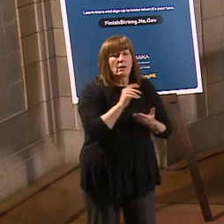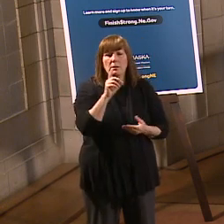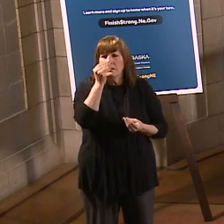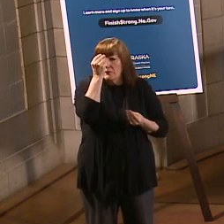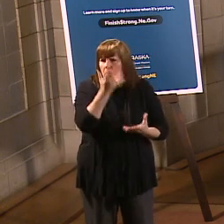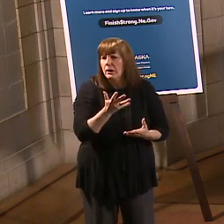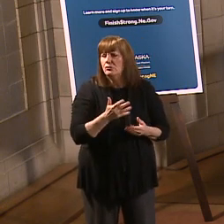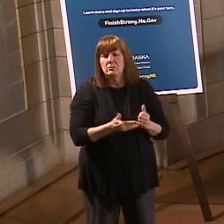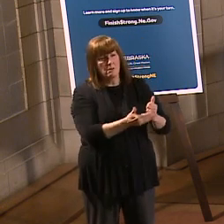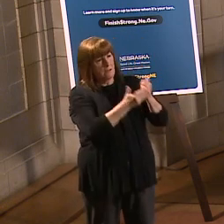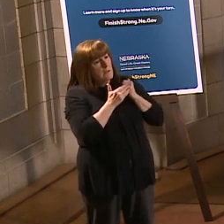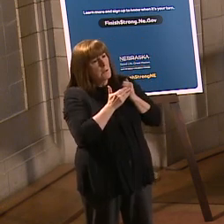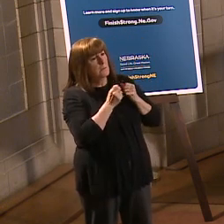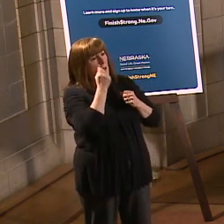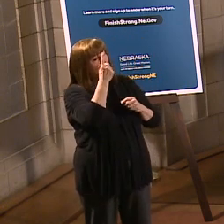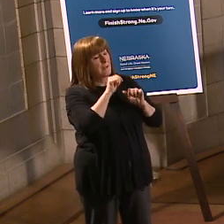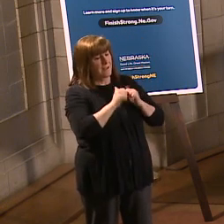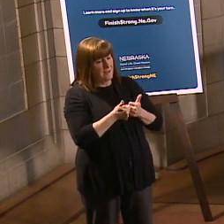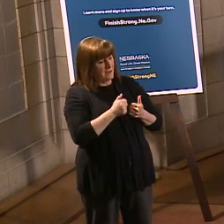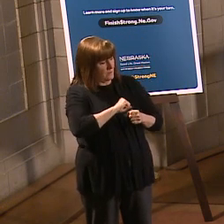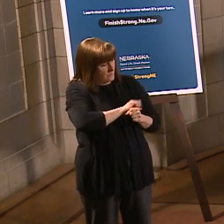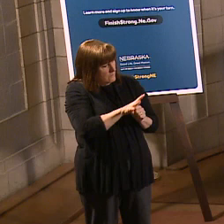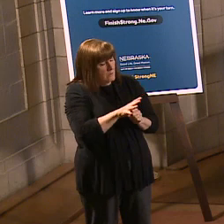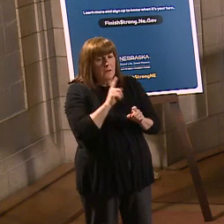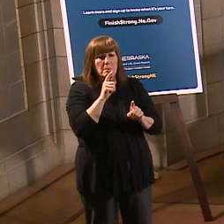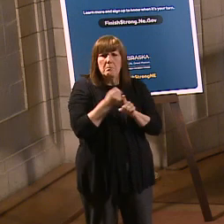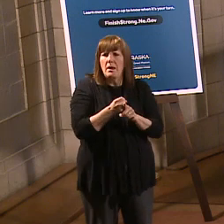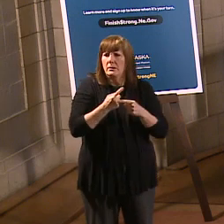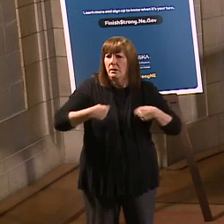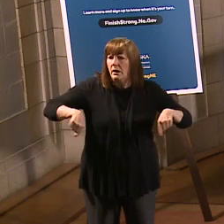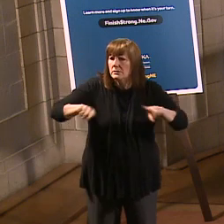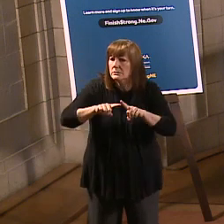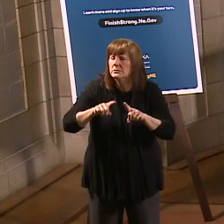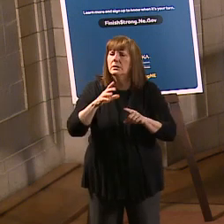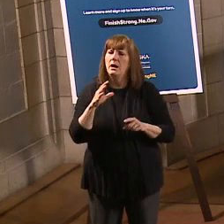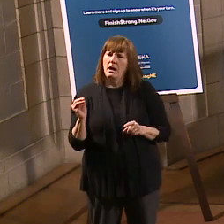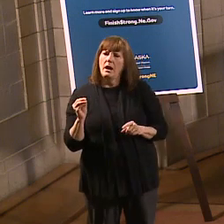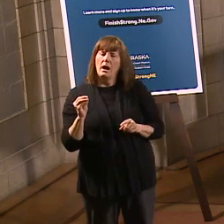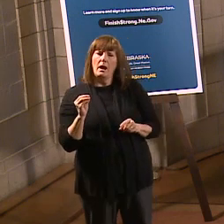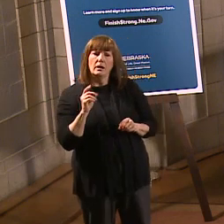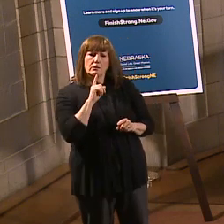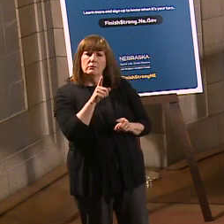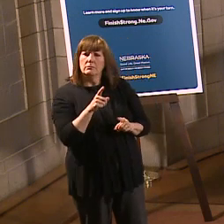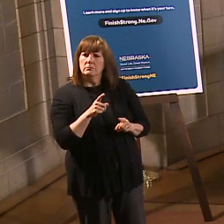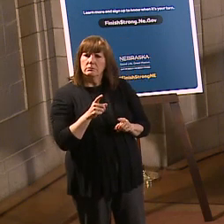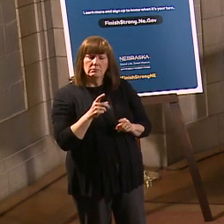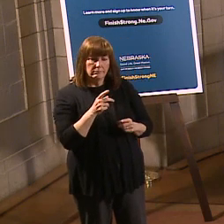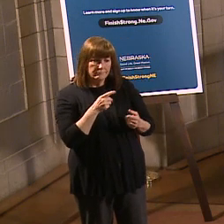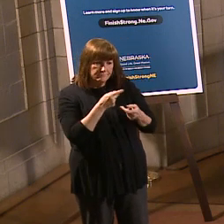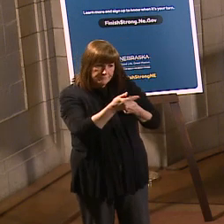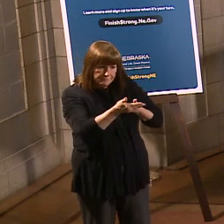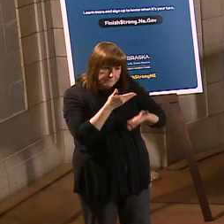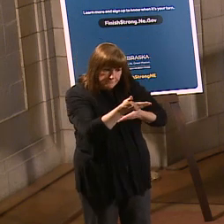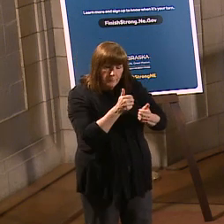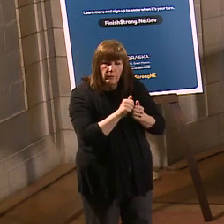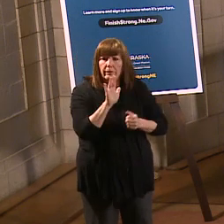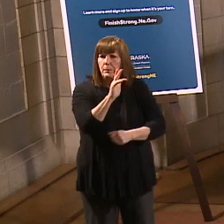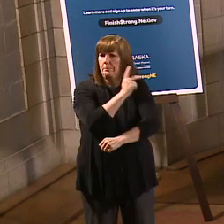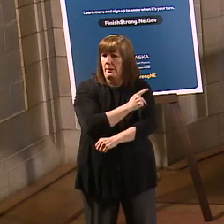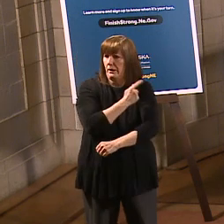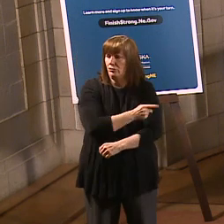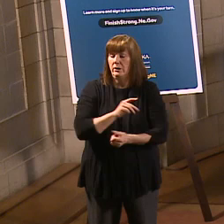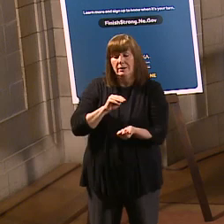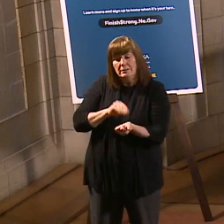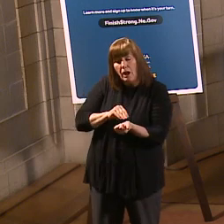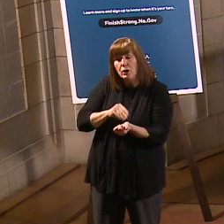helping us understand better how this pandemic is impacting all of us, and of course, weighing in directly with their patients. Again, doctors are the